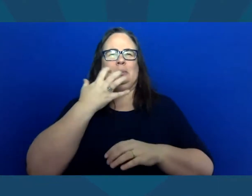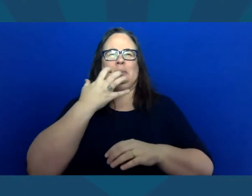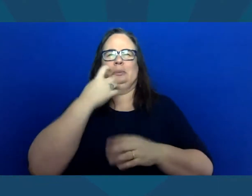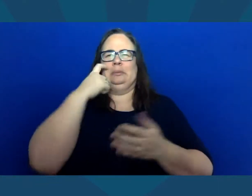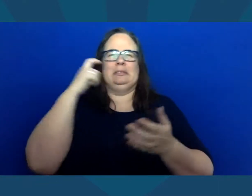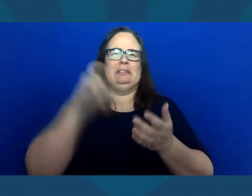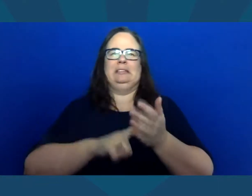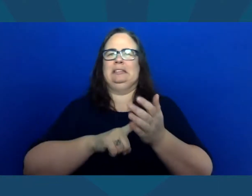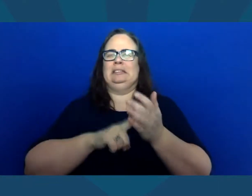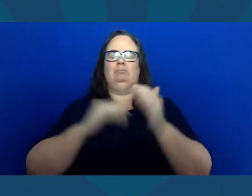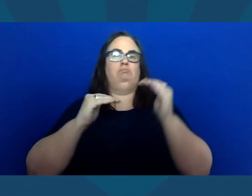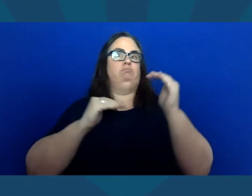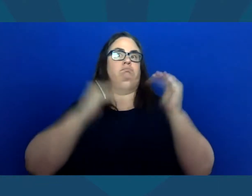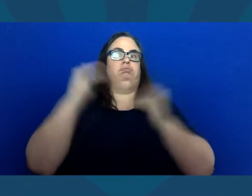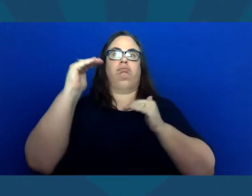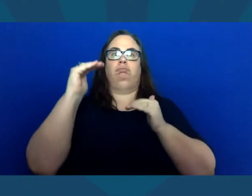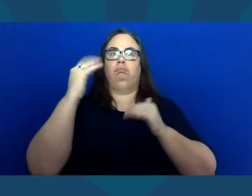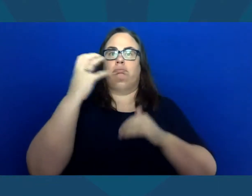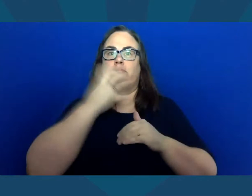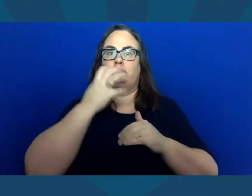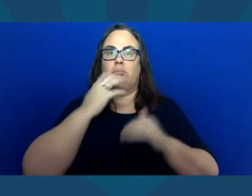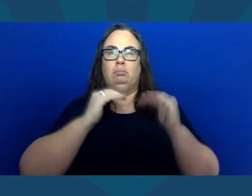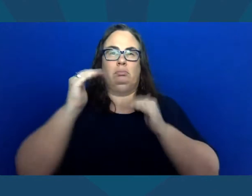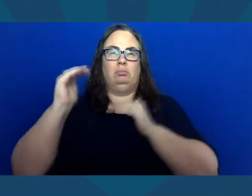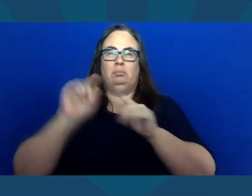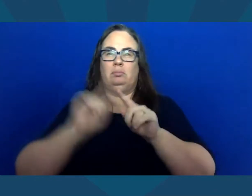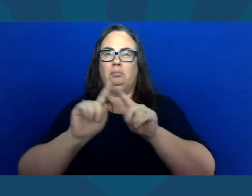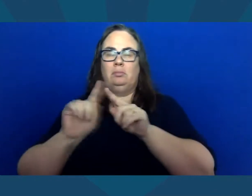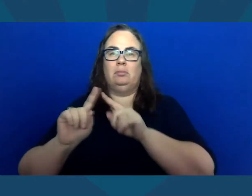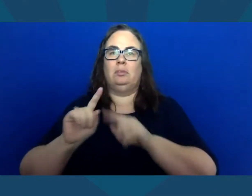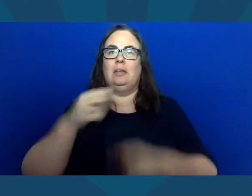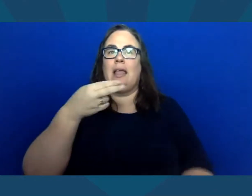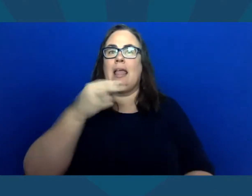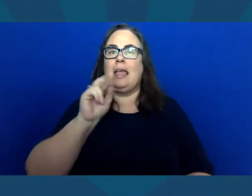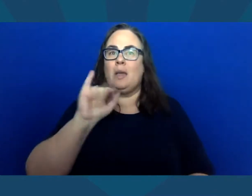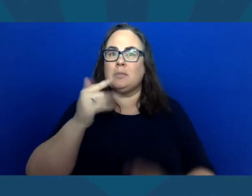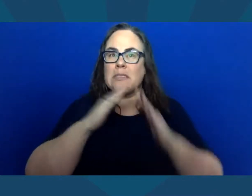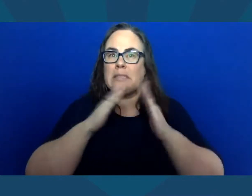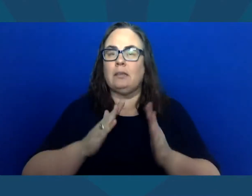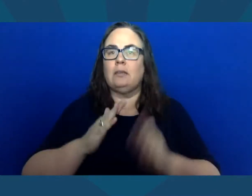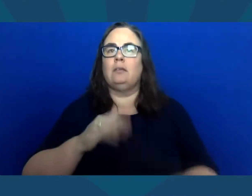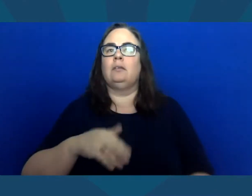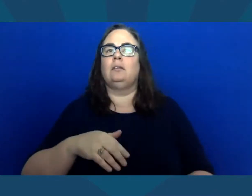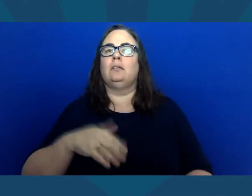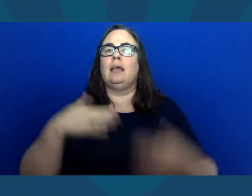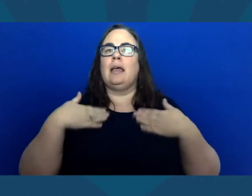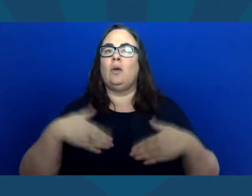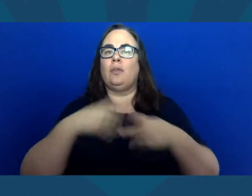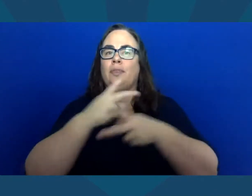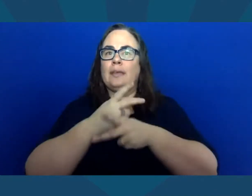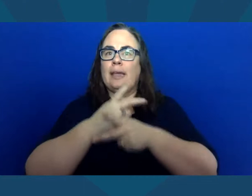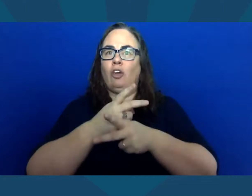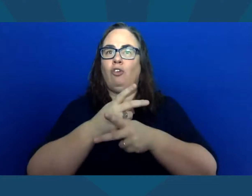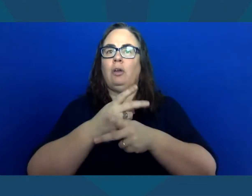This economic disruption brought into high relief the inequities of the previous status quo in